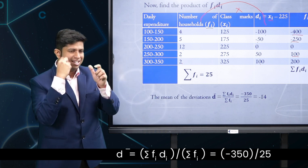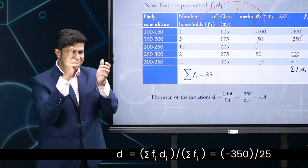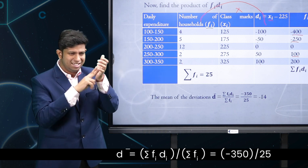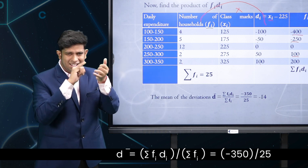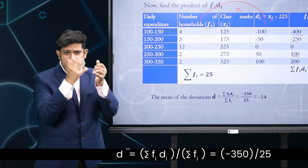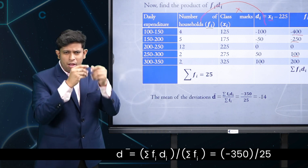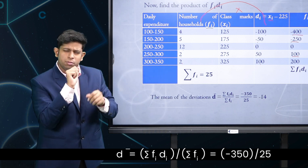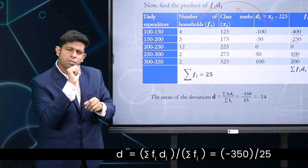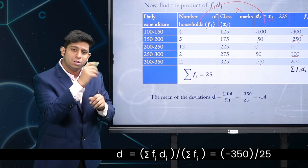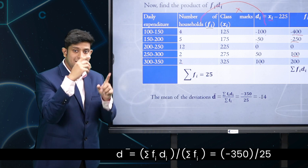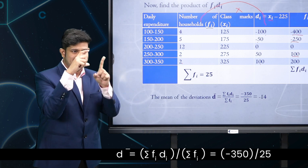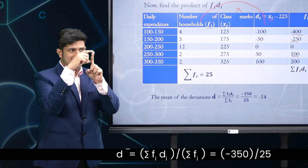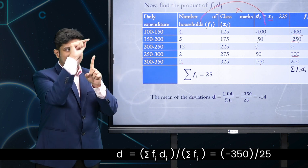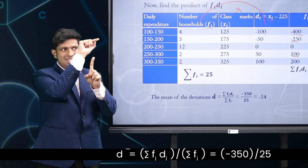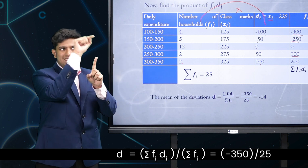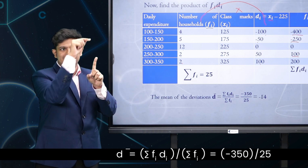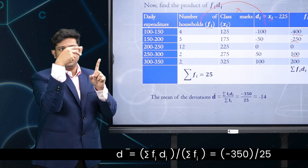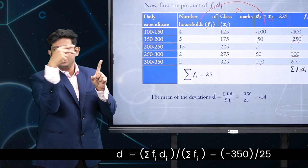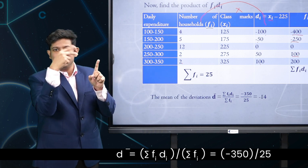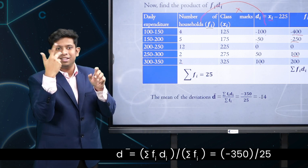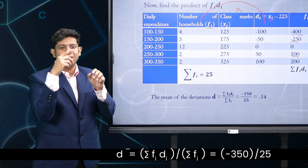to summation fi di by summation fi.